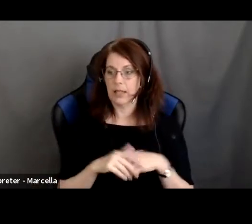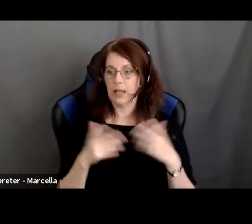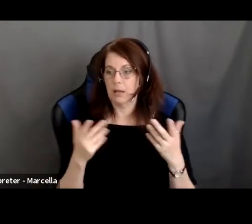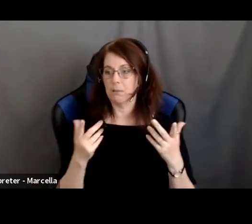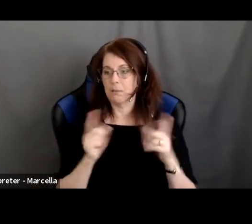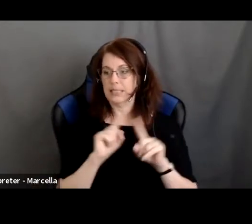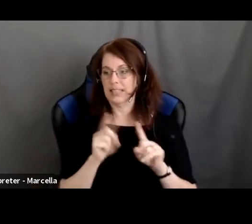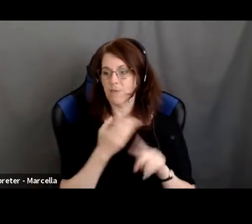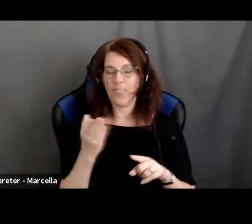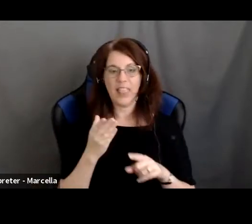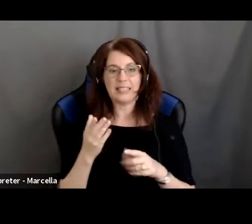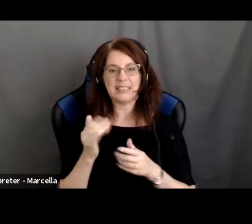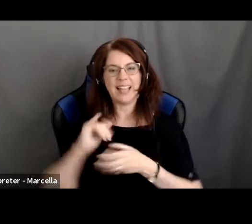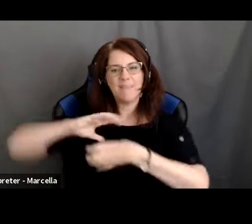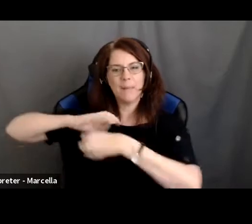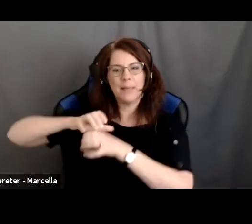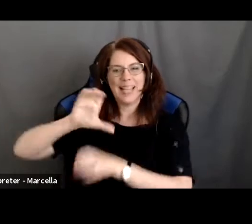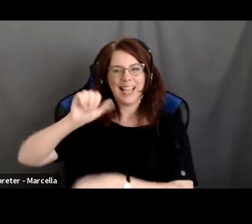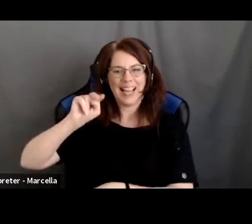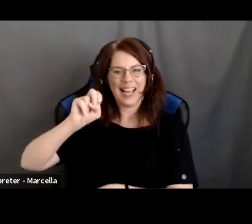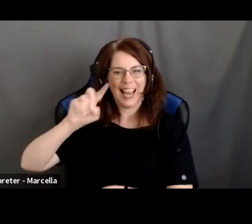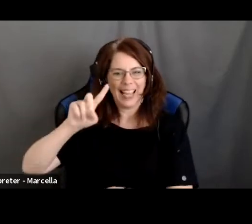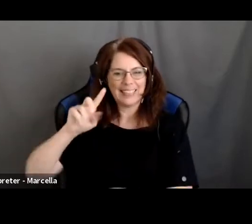different things that have been canned. So like